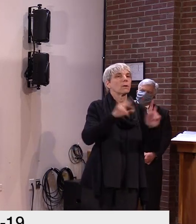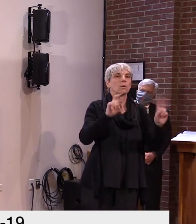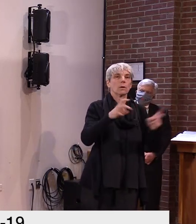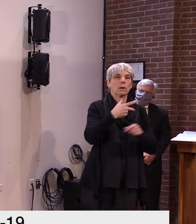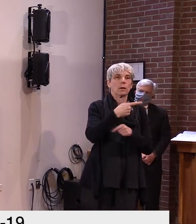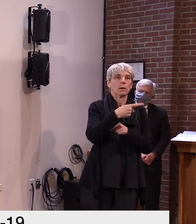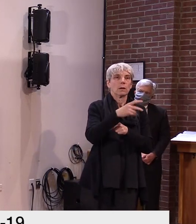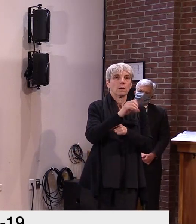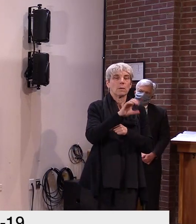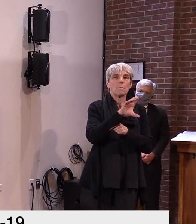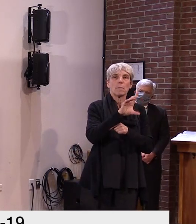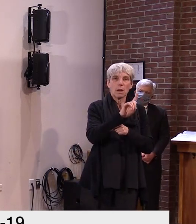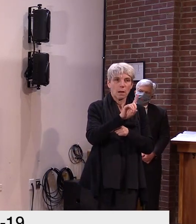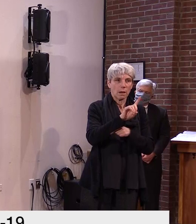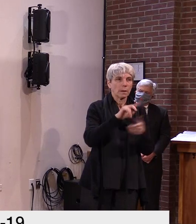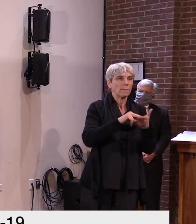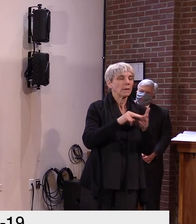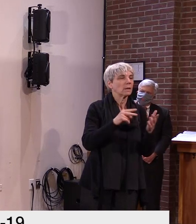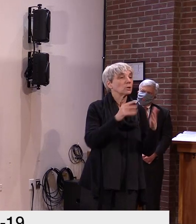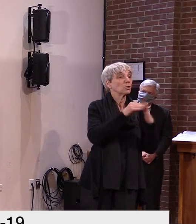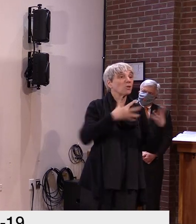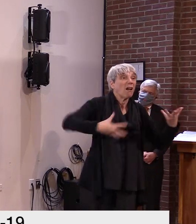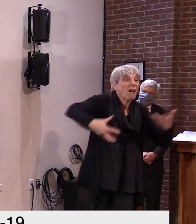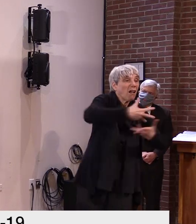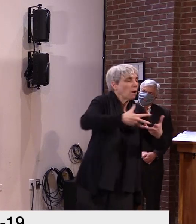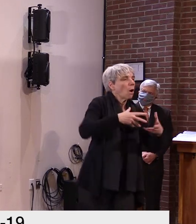quarantining, and local decision making.